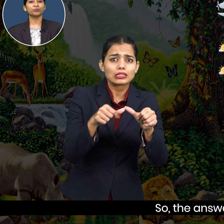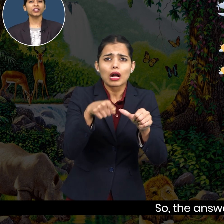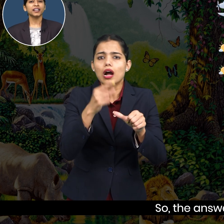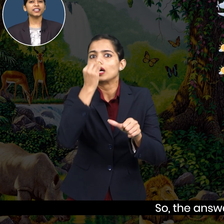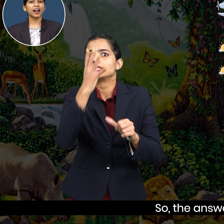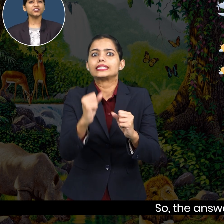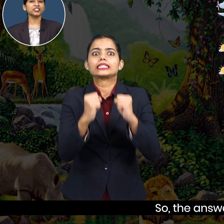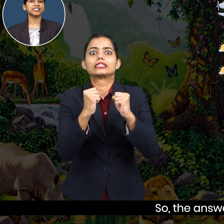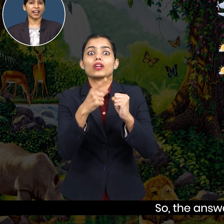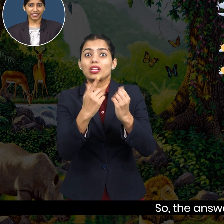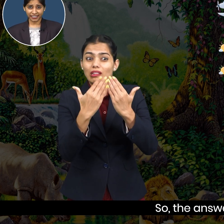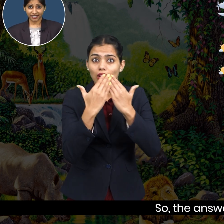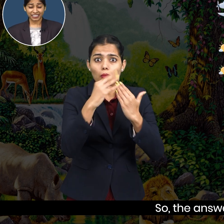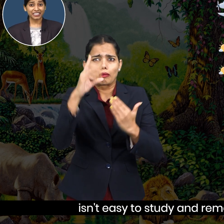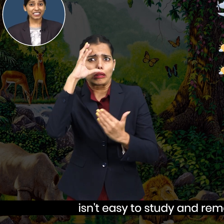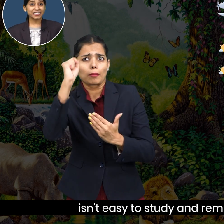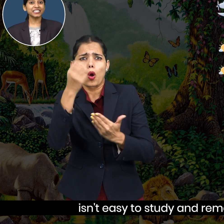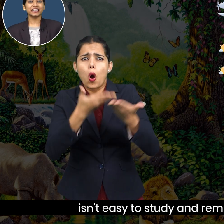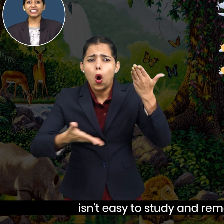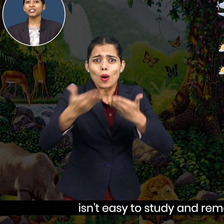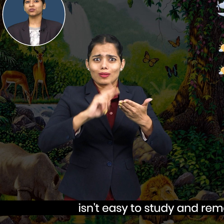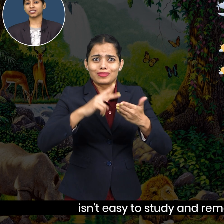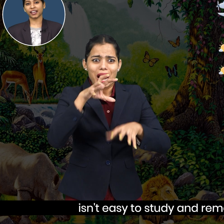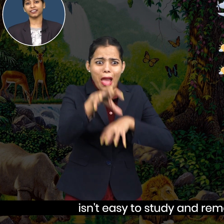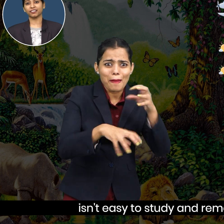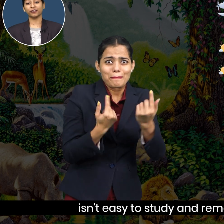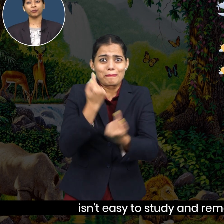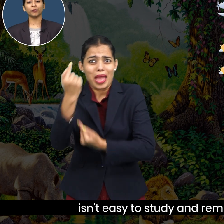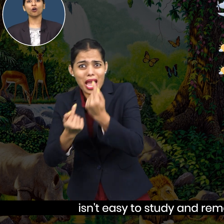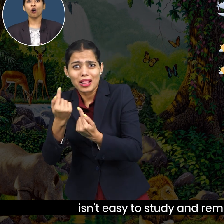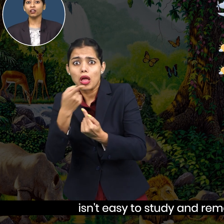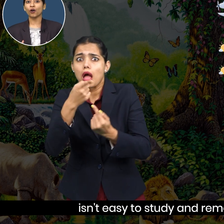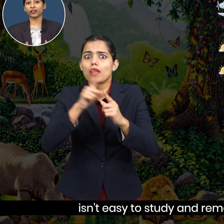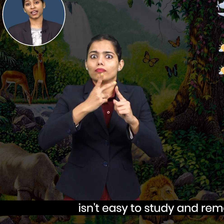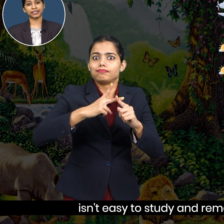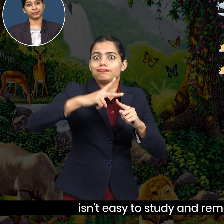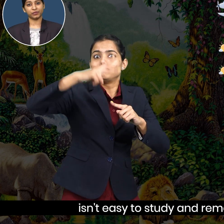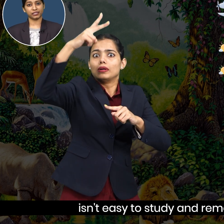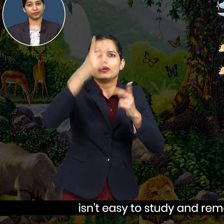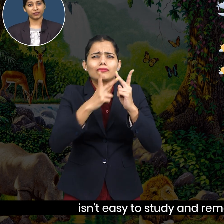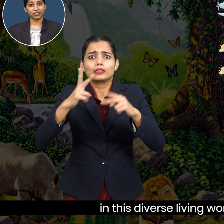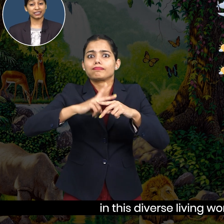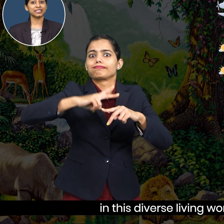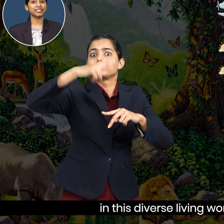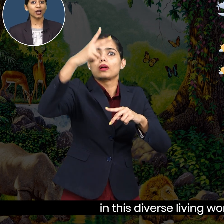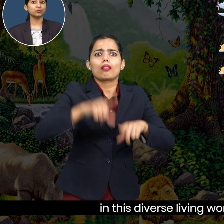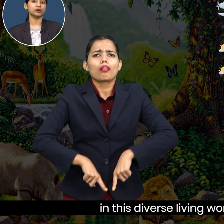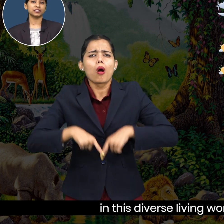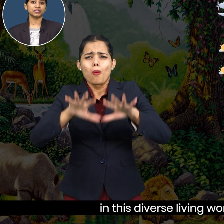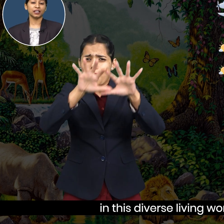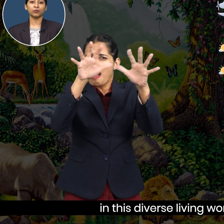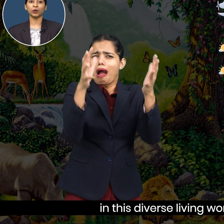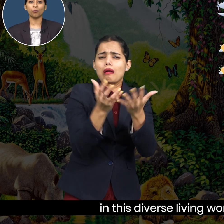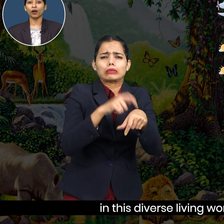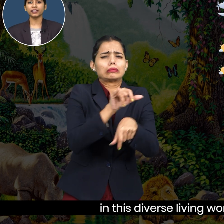So, the answer is that it isn't easy to study and remember all the organisms in this